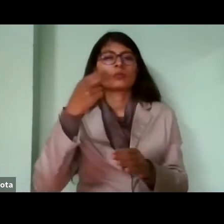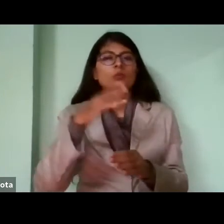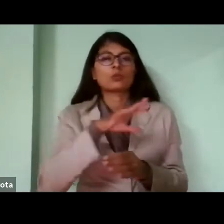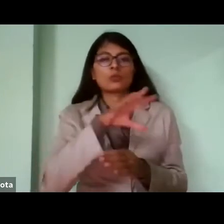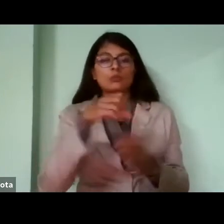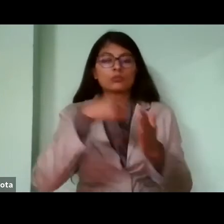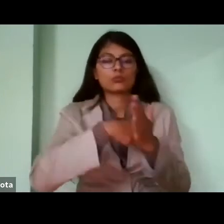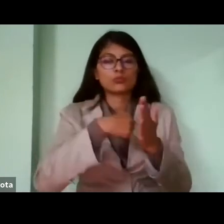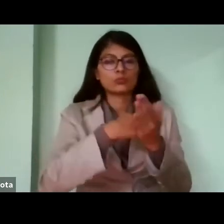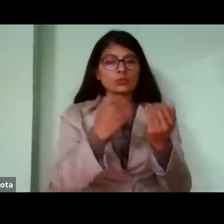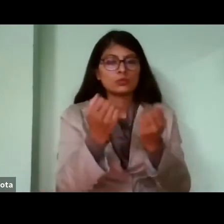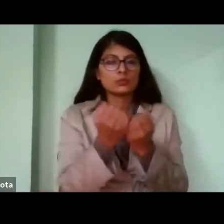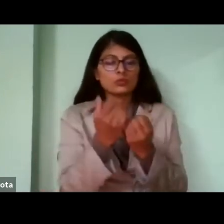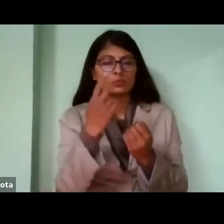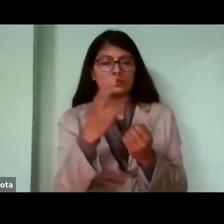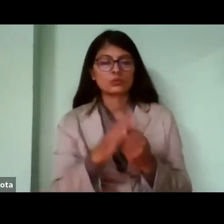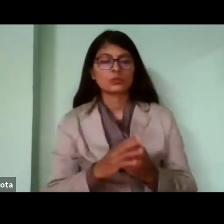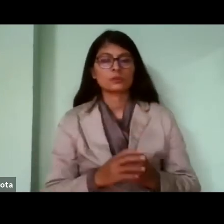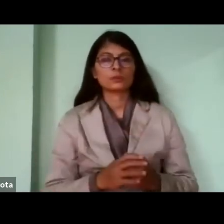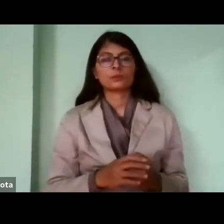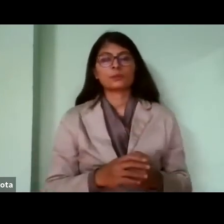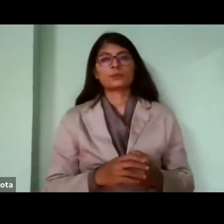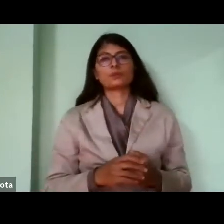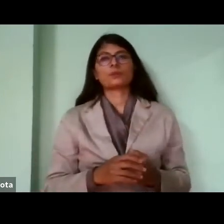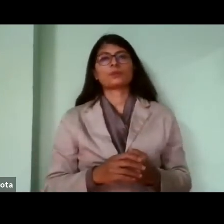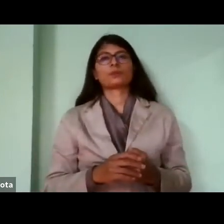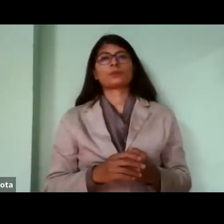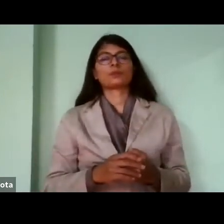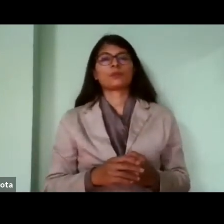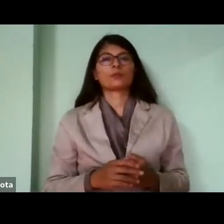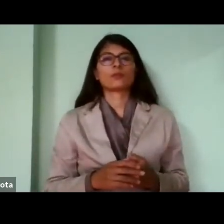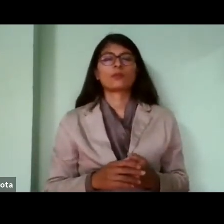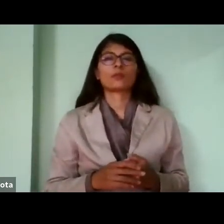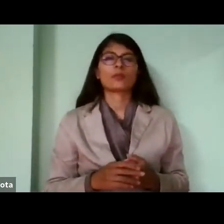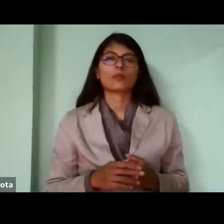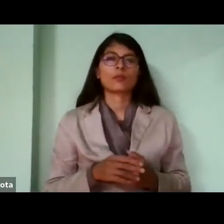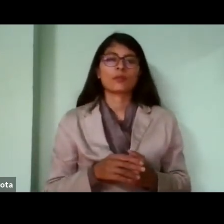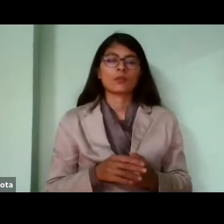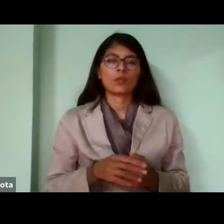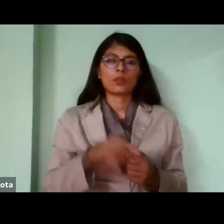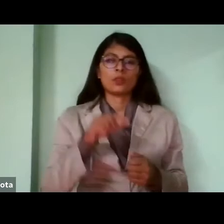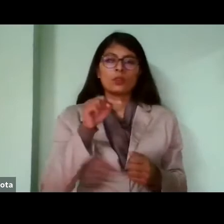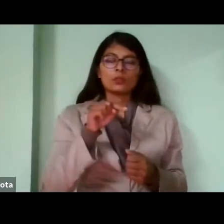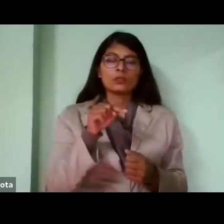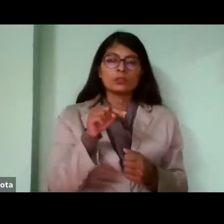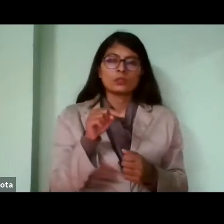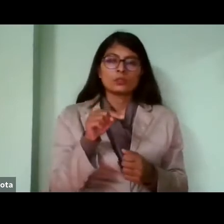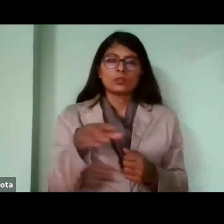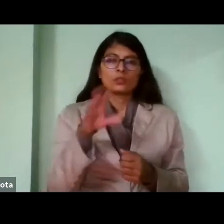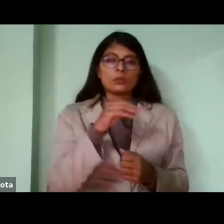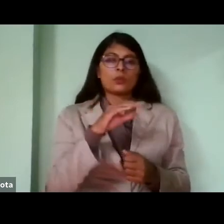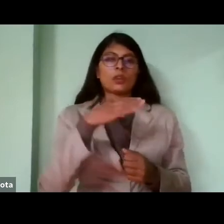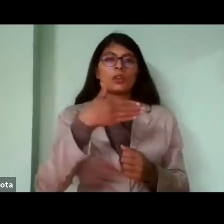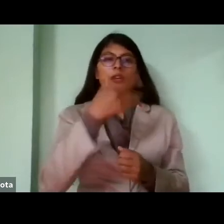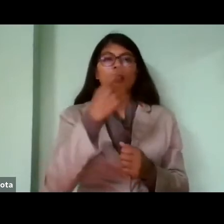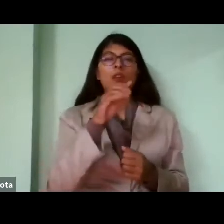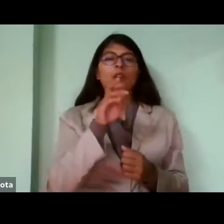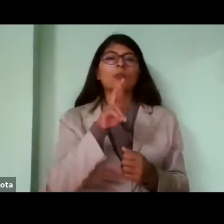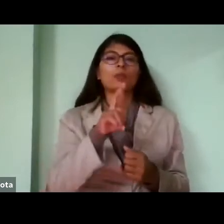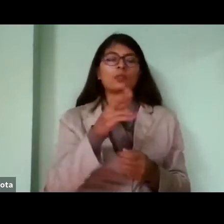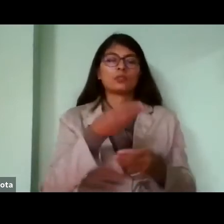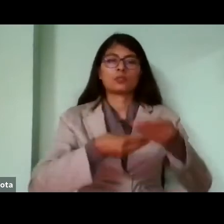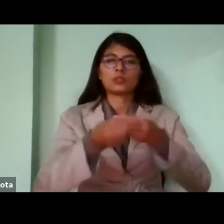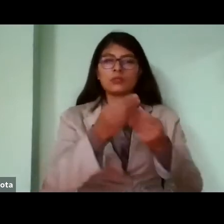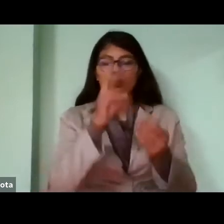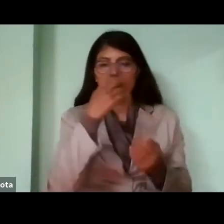and organizing had gone into putting views across, whether this was relating to labor trafficking, whether this was relating to